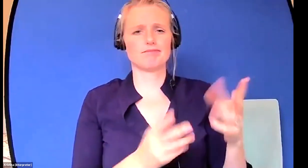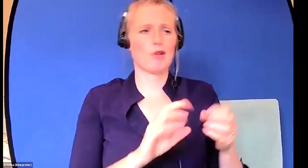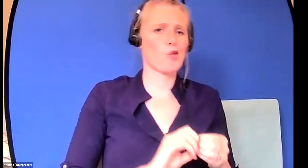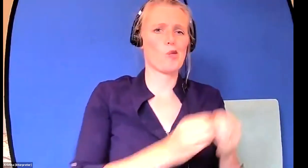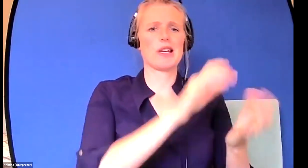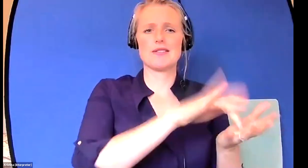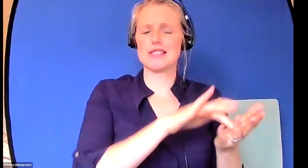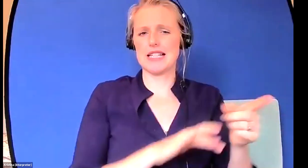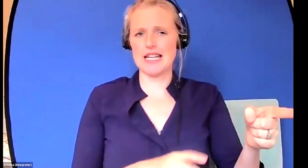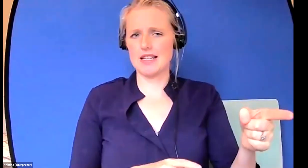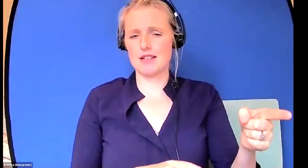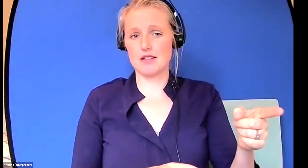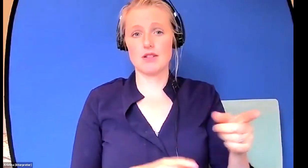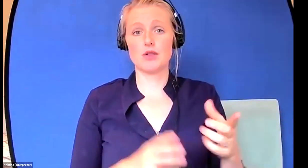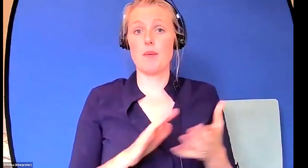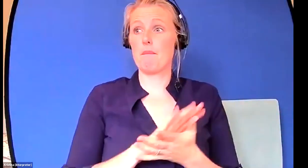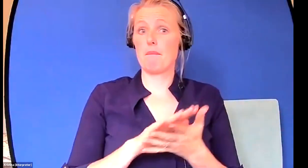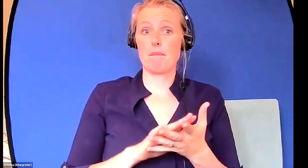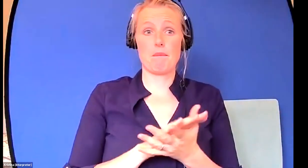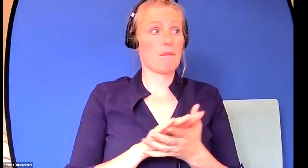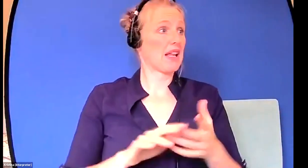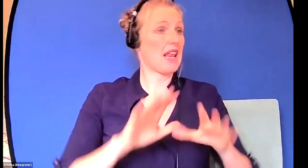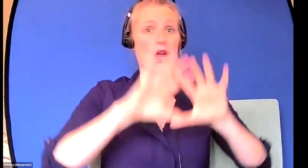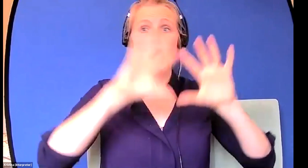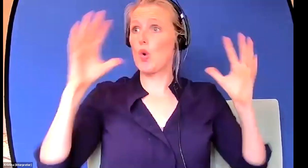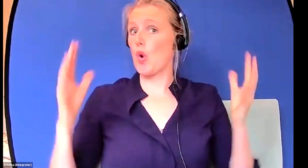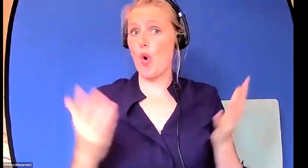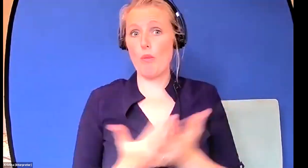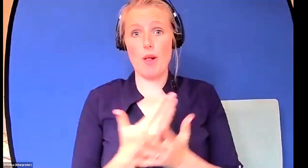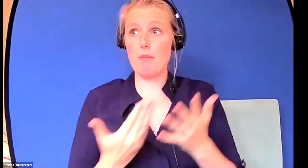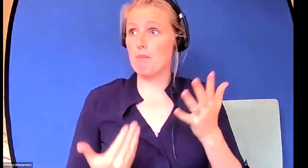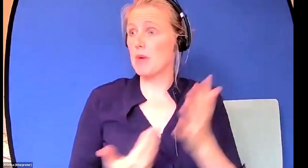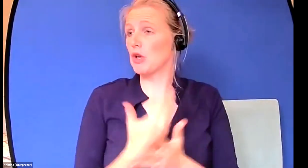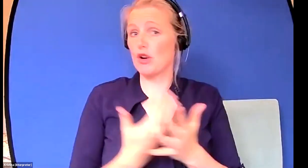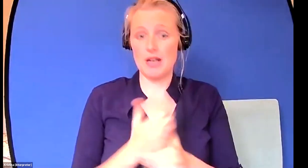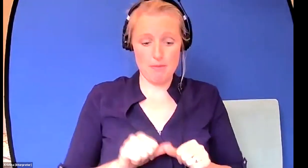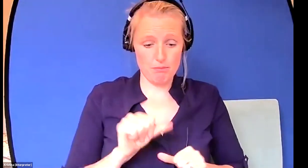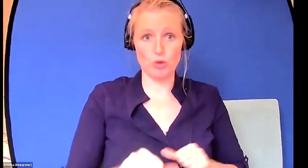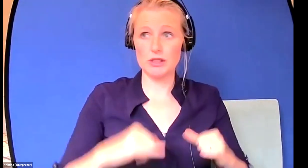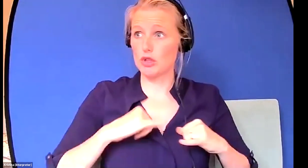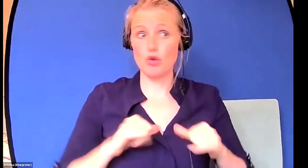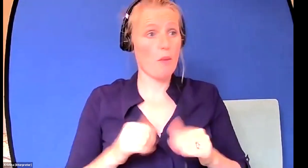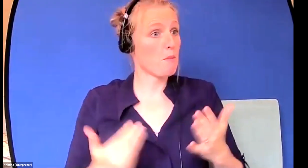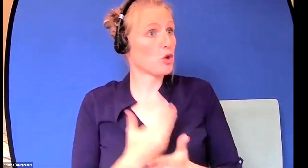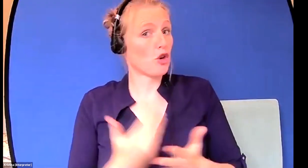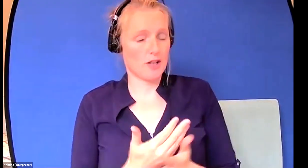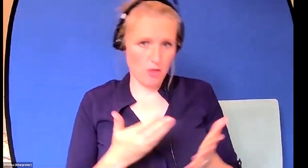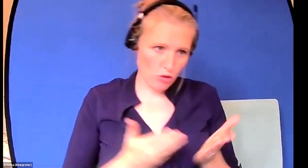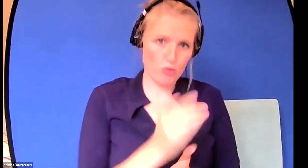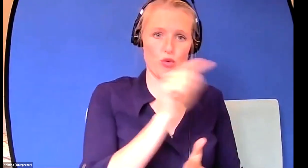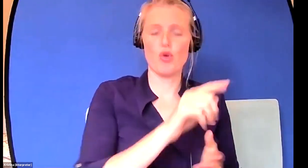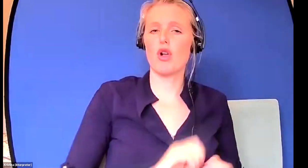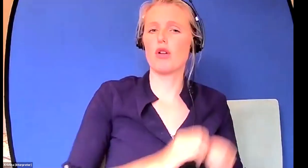at the cutting edge of global modernity, post-industrial modernity, if you like. So